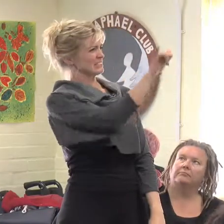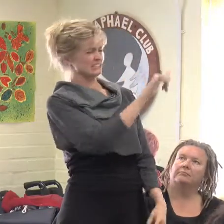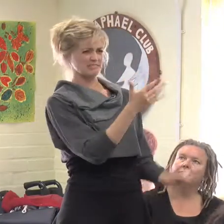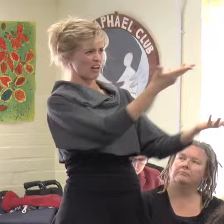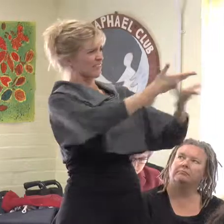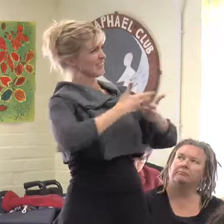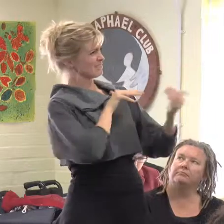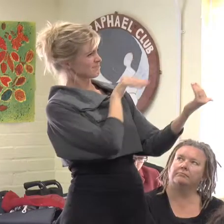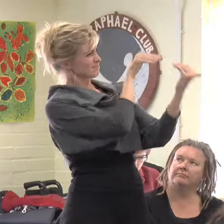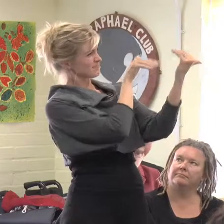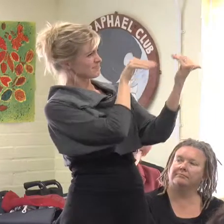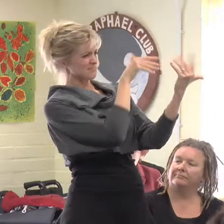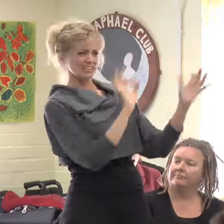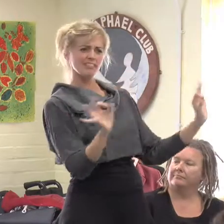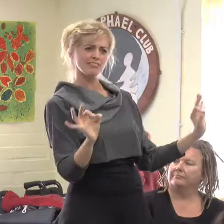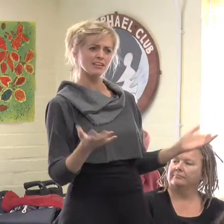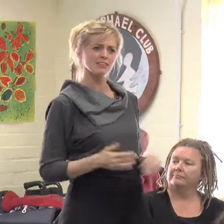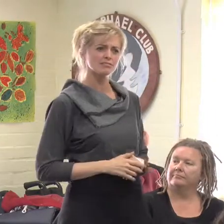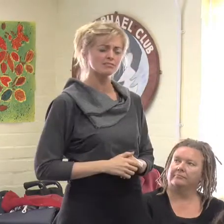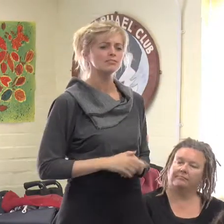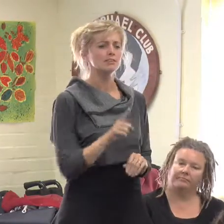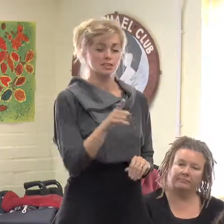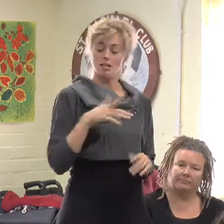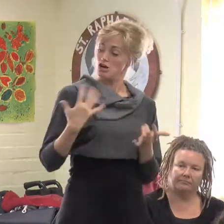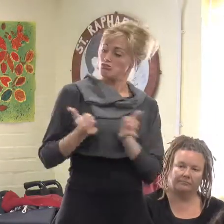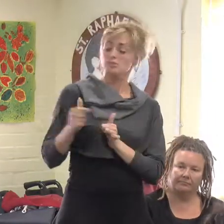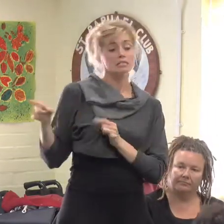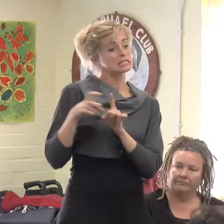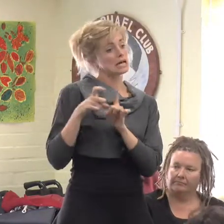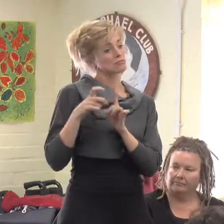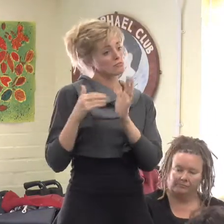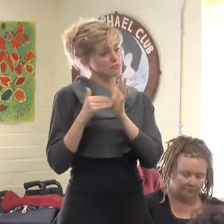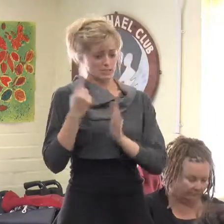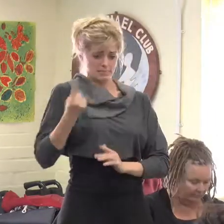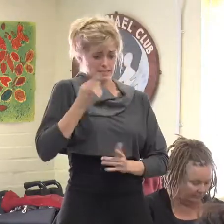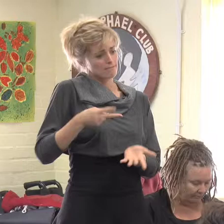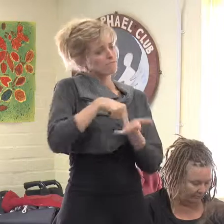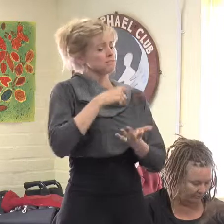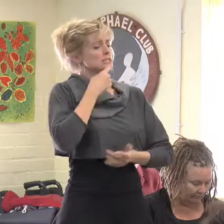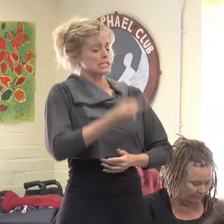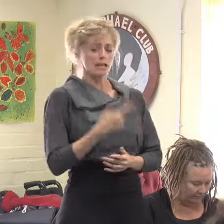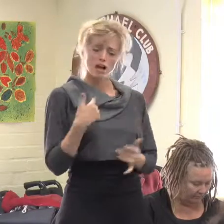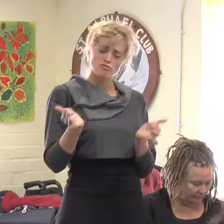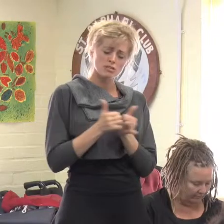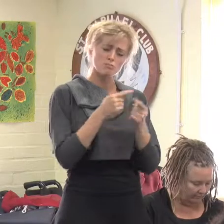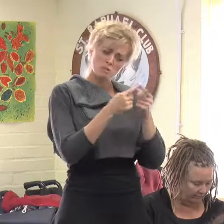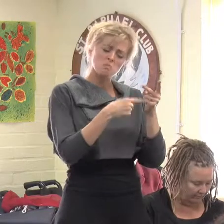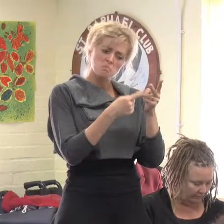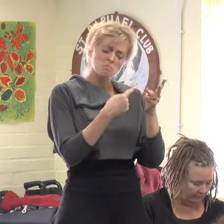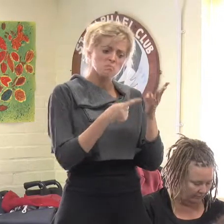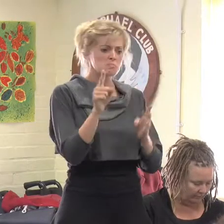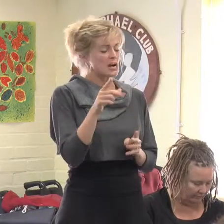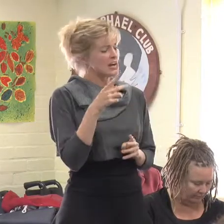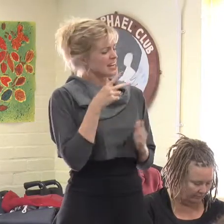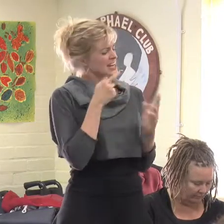agree with a lot of the remarks that Daniel has just made. But I think it's also true that if you actually look, and I would encourage you to do so, if you actually look at the Labour